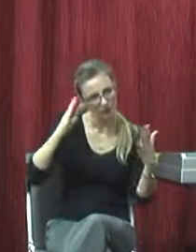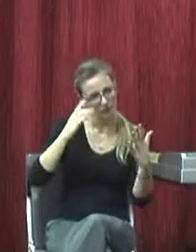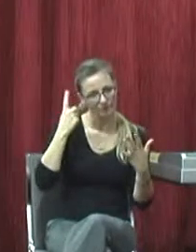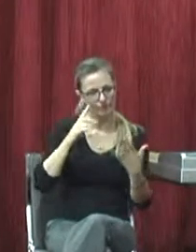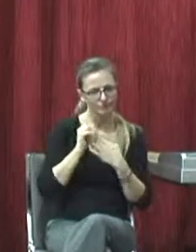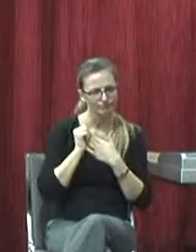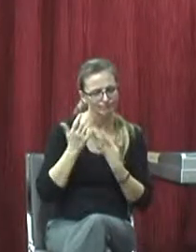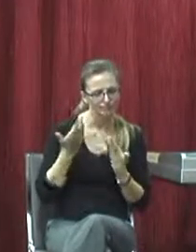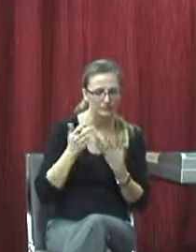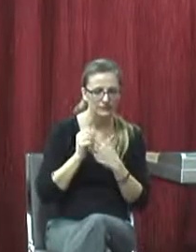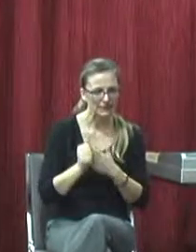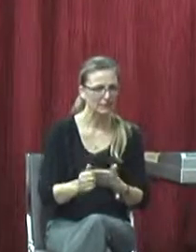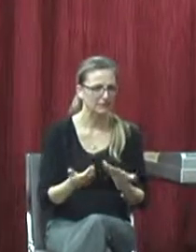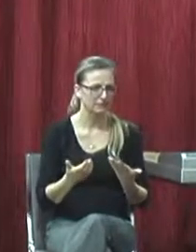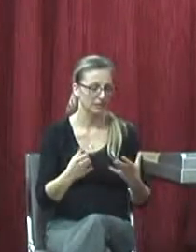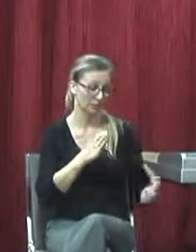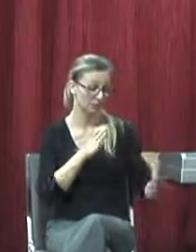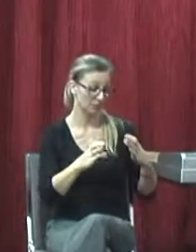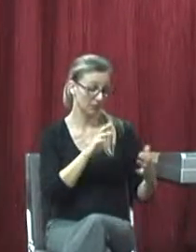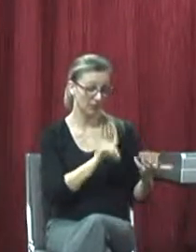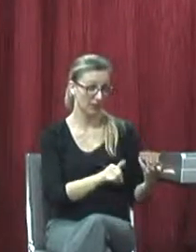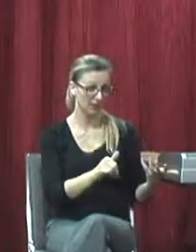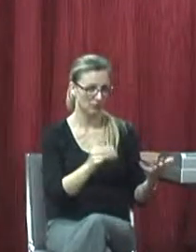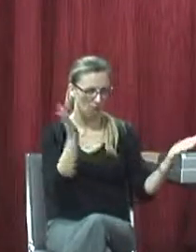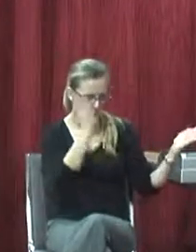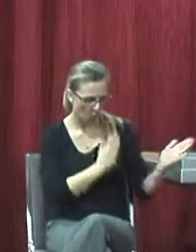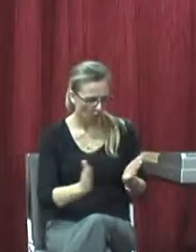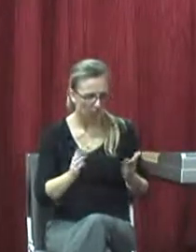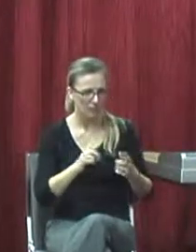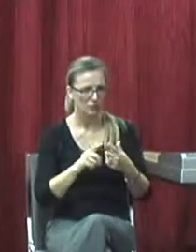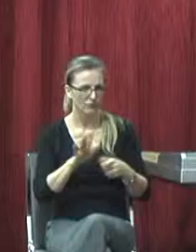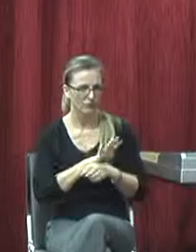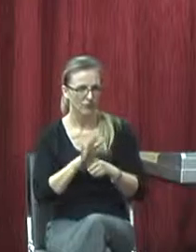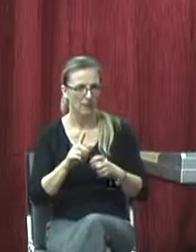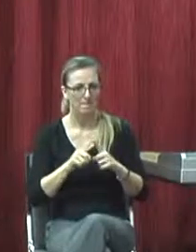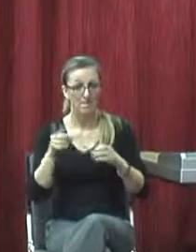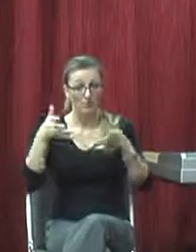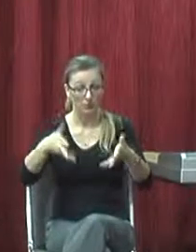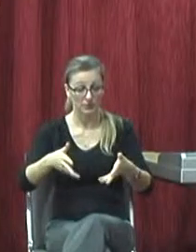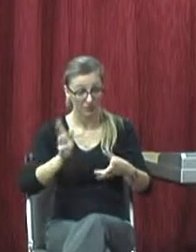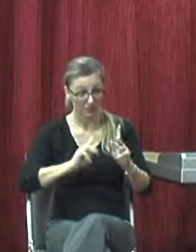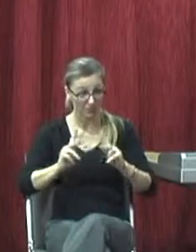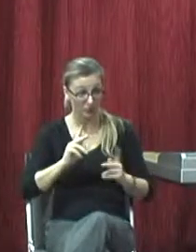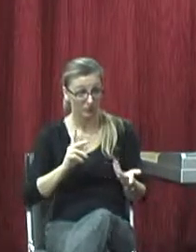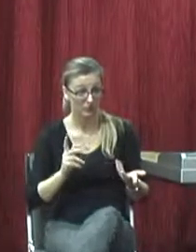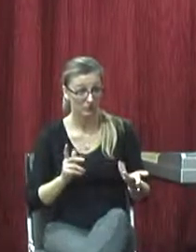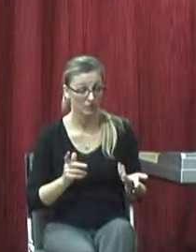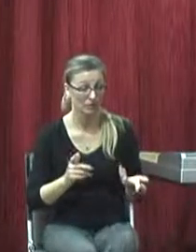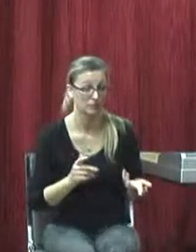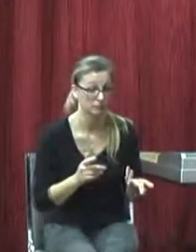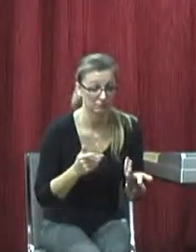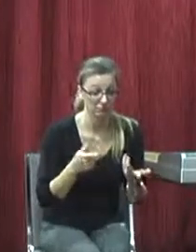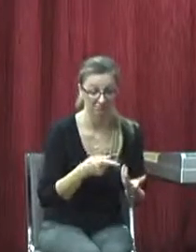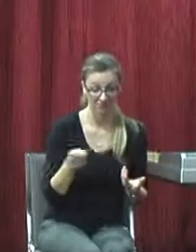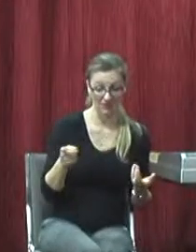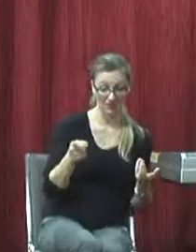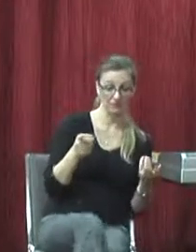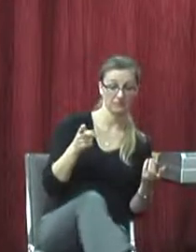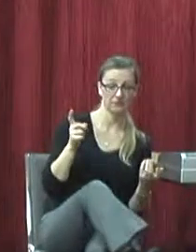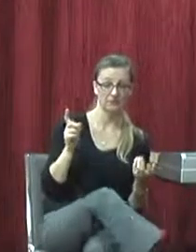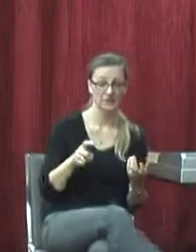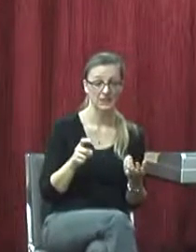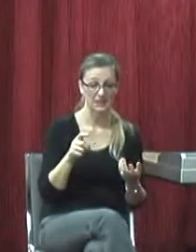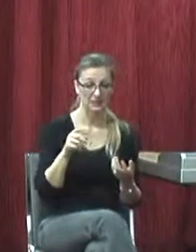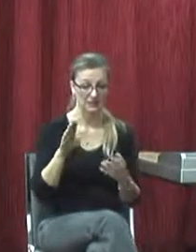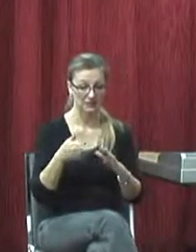direction. Communicate that, organize to fulfill it, but the rest of the people are to be the ones